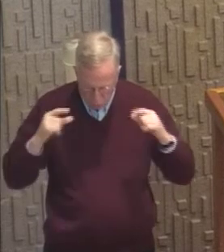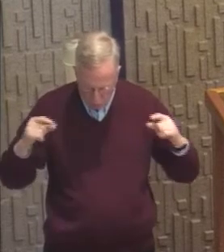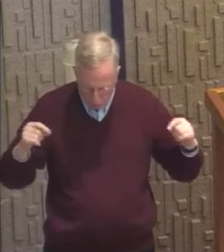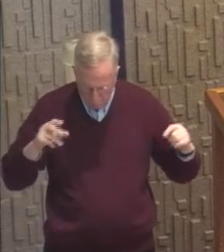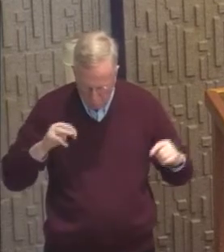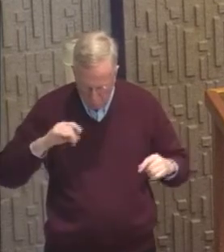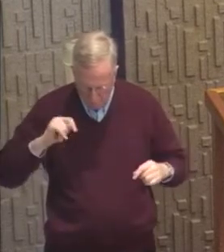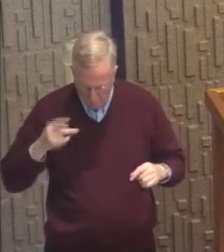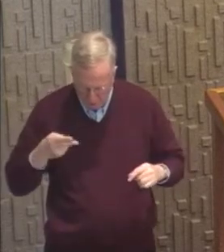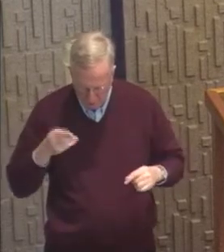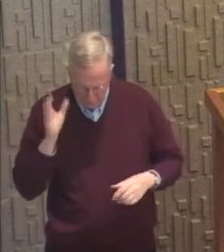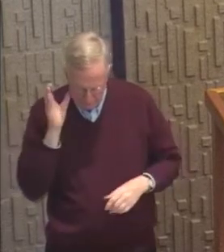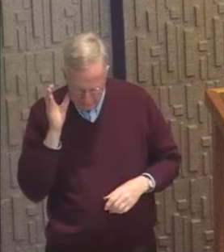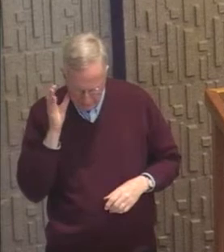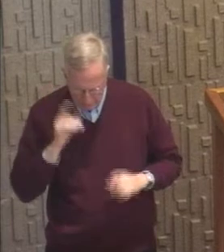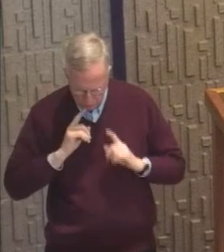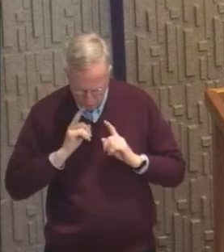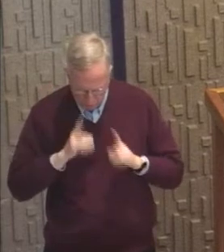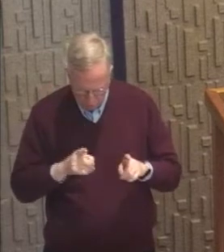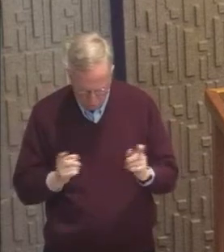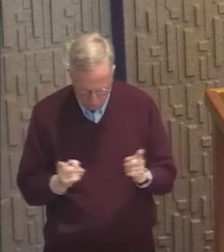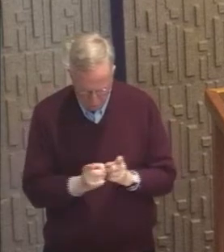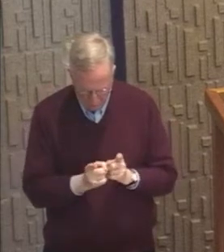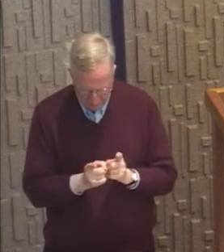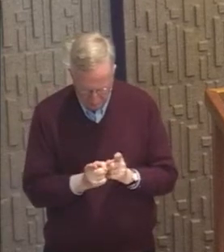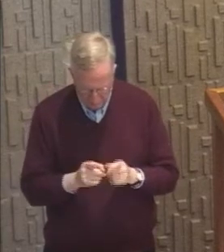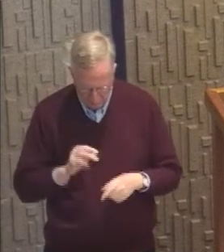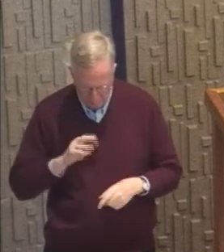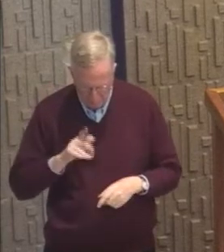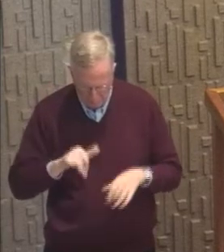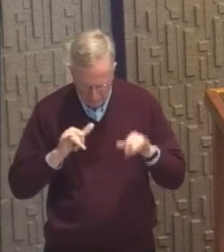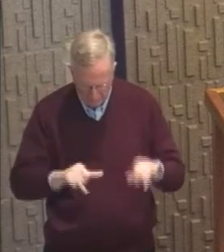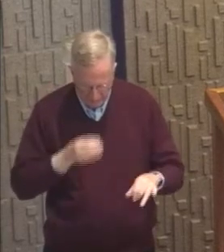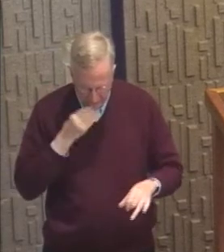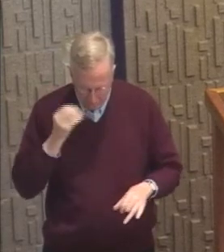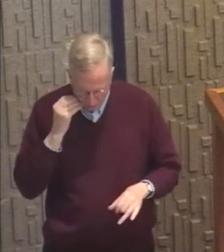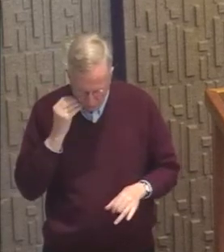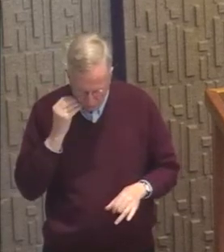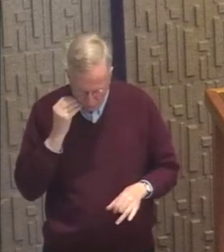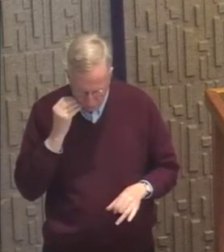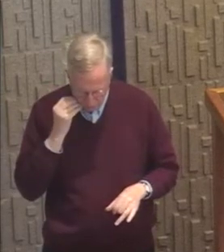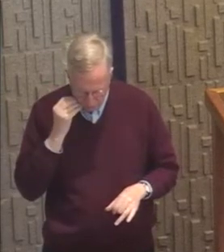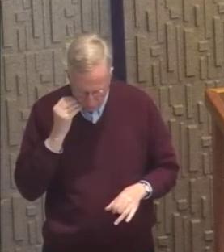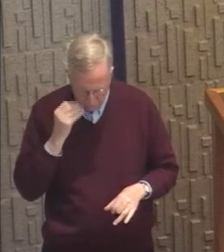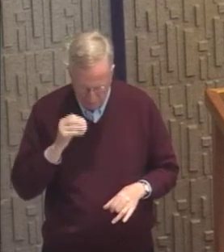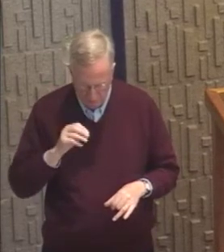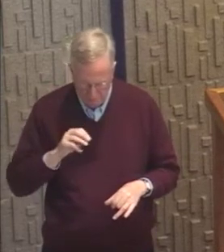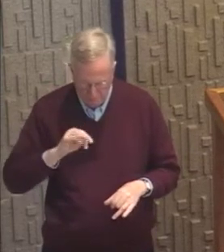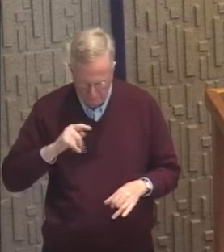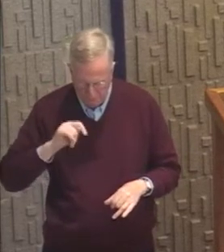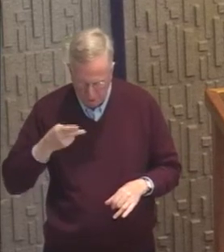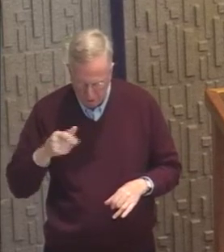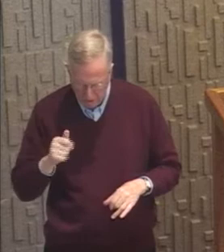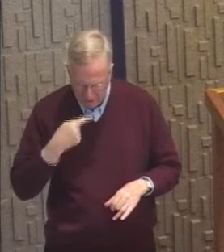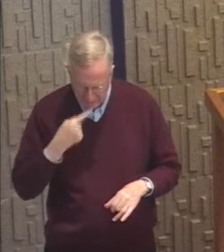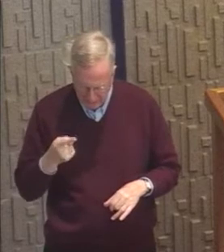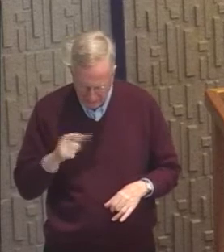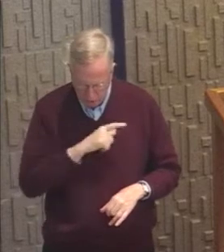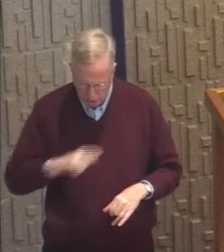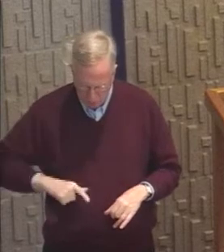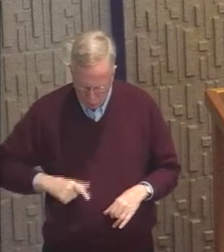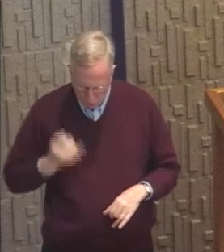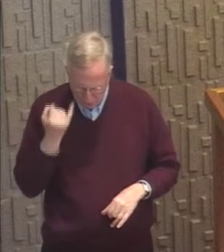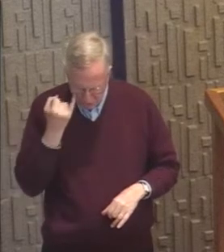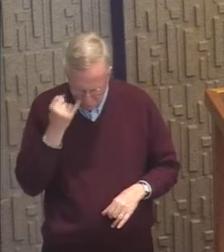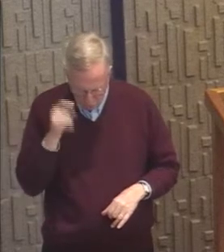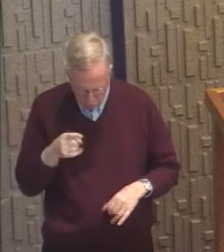Martha said to Jesus, Lord, if you had been here, my brother would not have died. But even now I know that whatever you